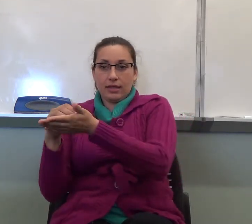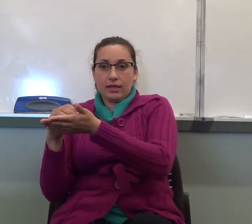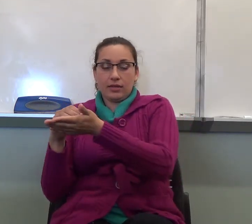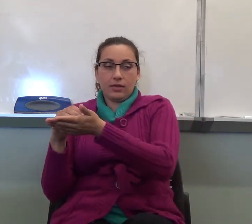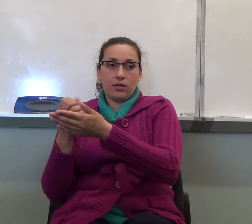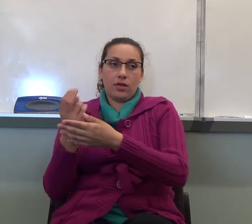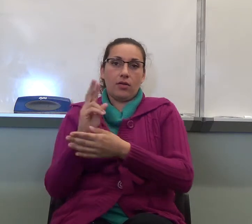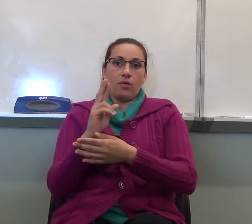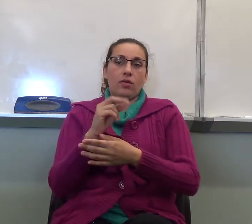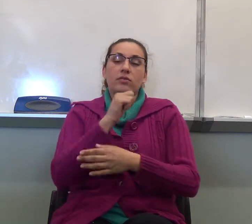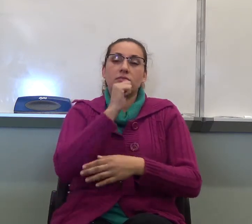So non-repeaters